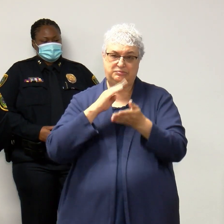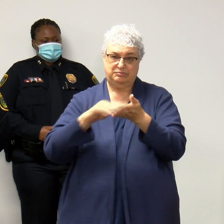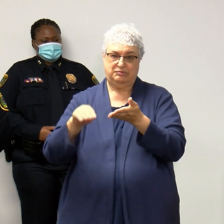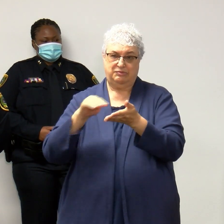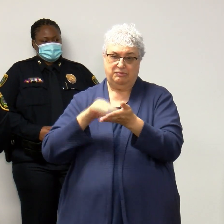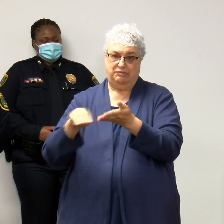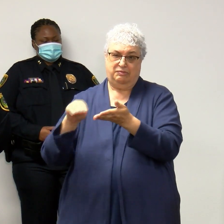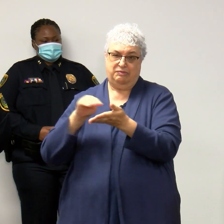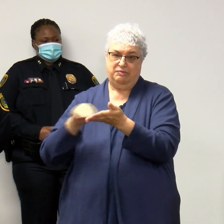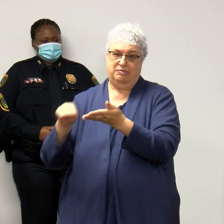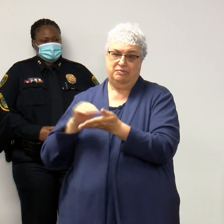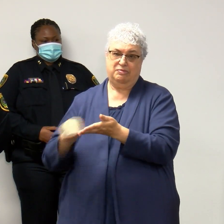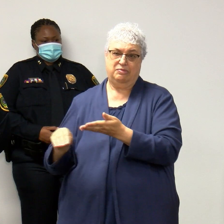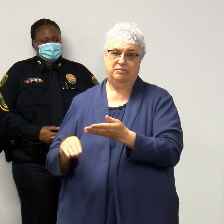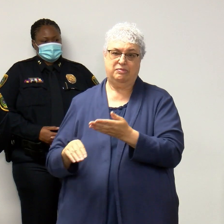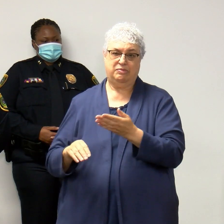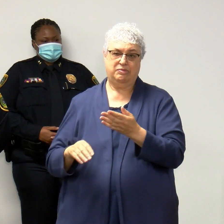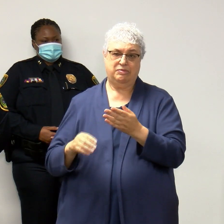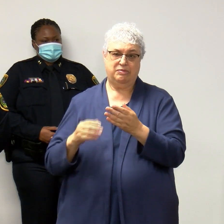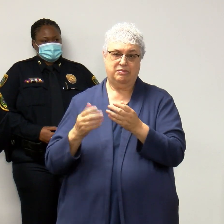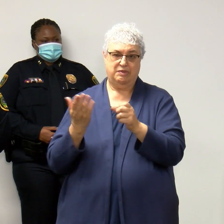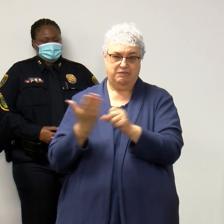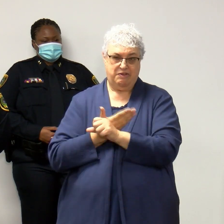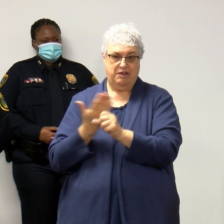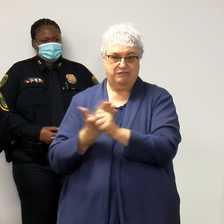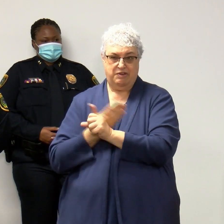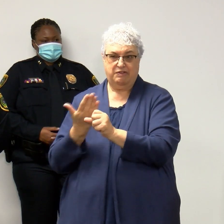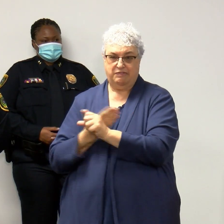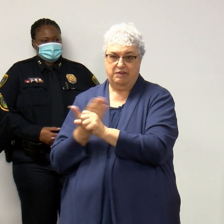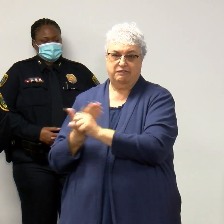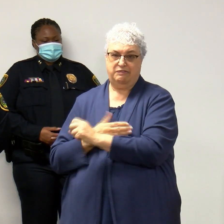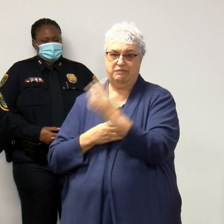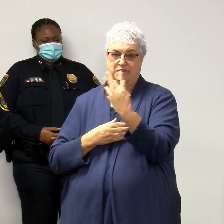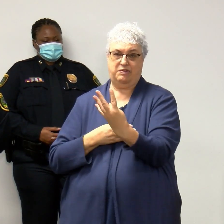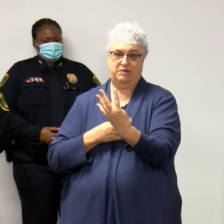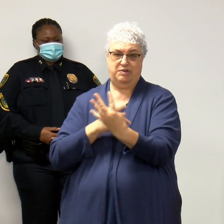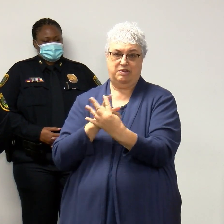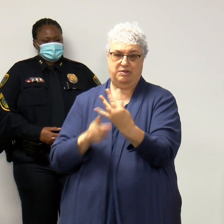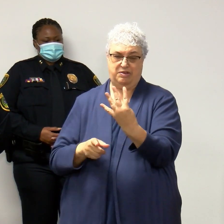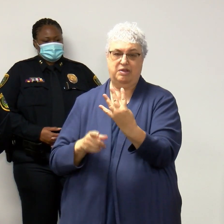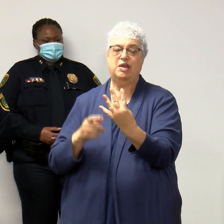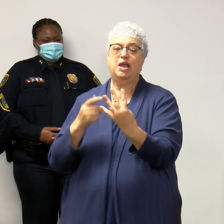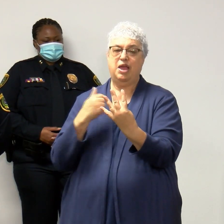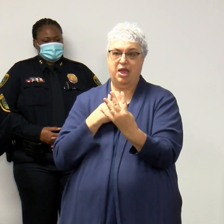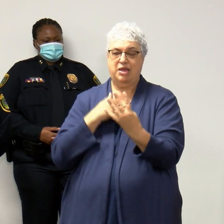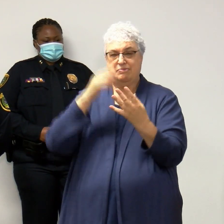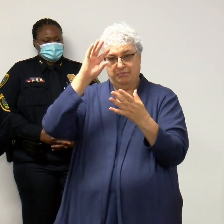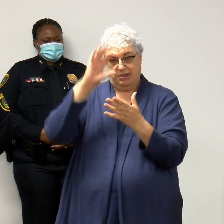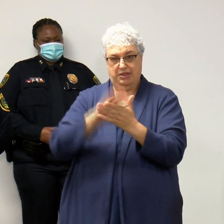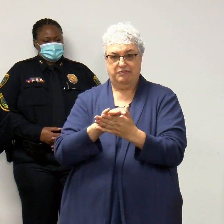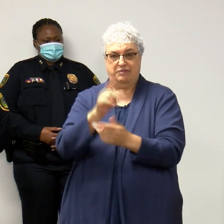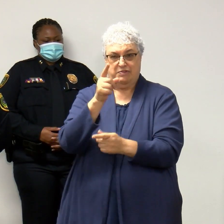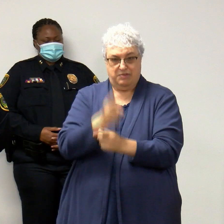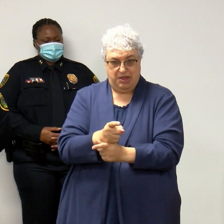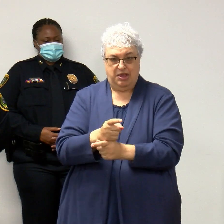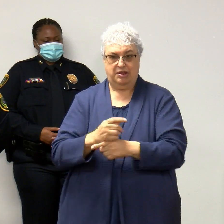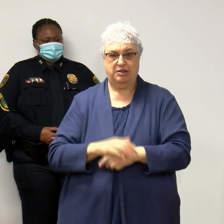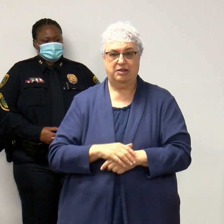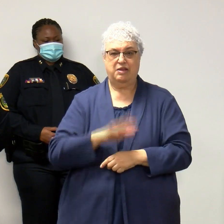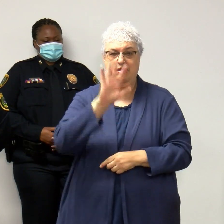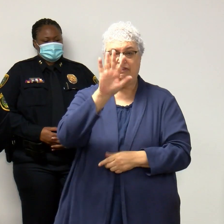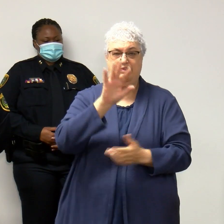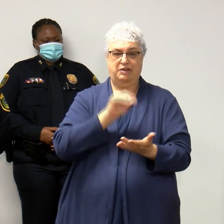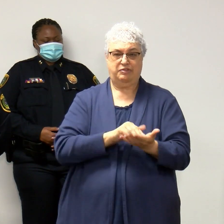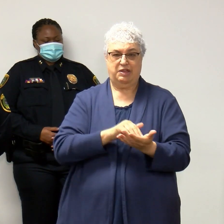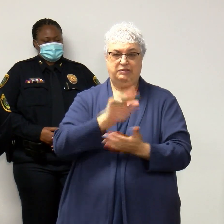of the 4 officers in this particular case is warranted. The city has